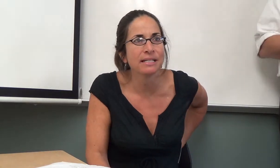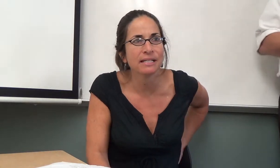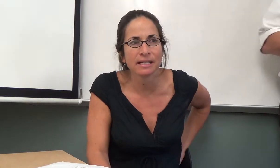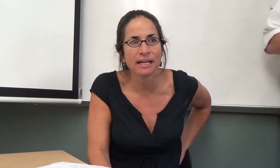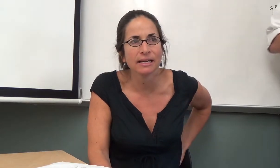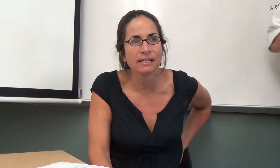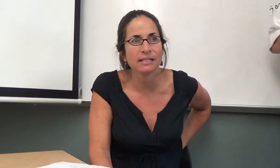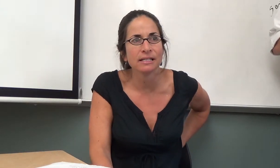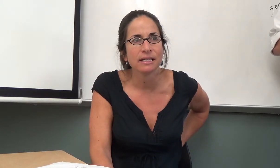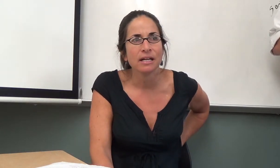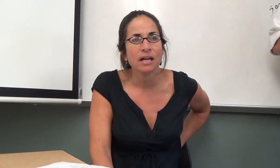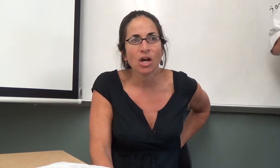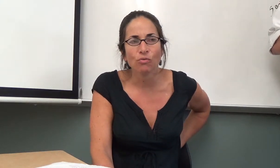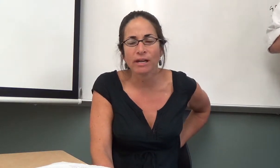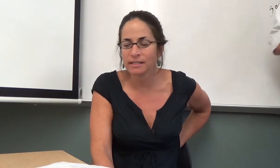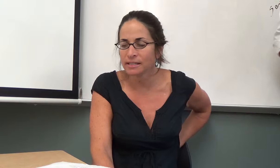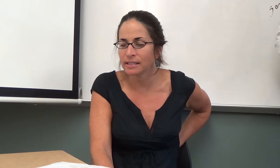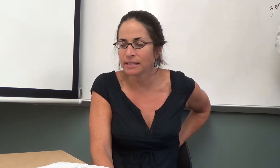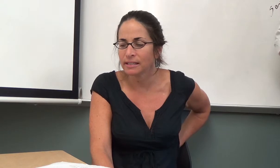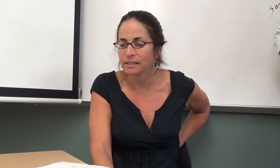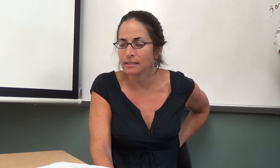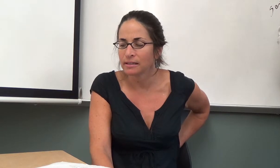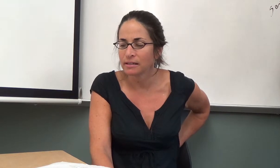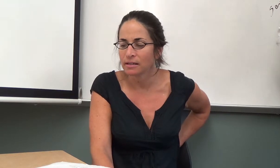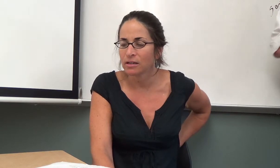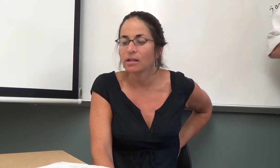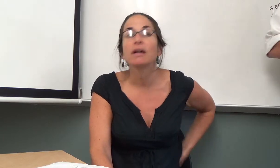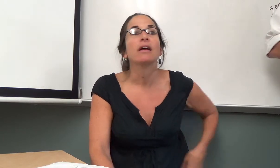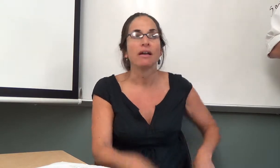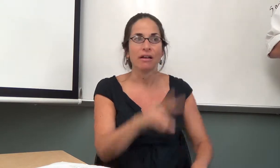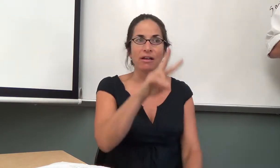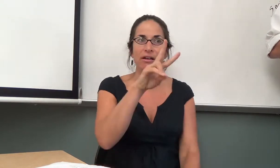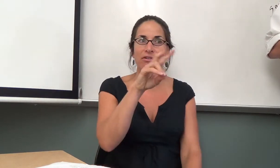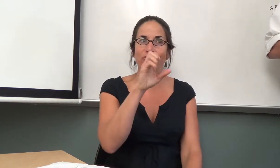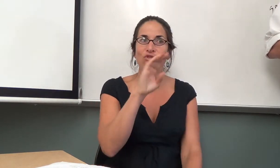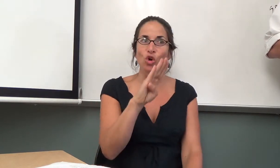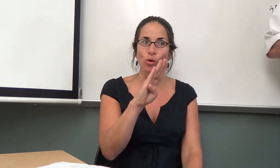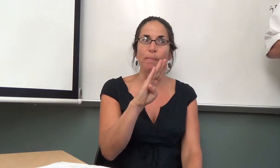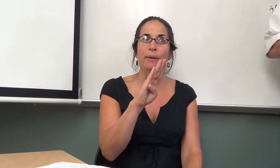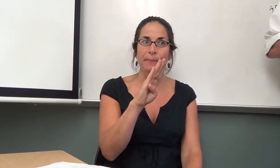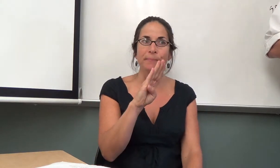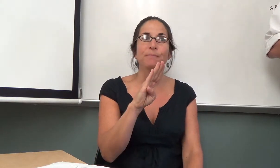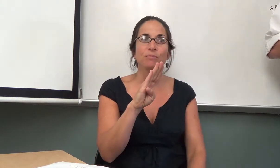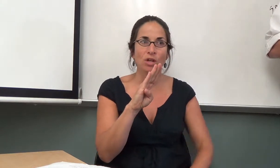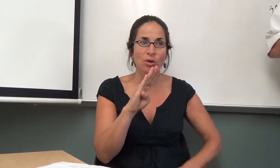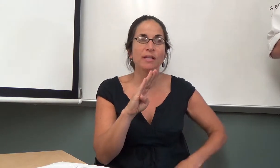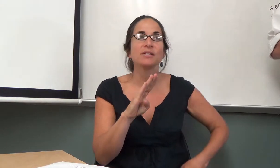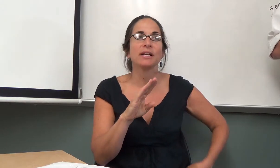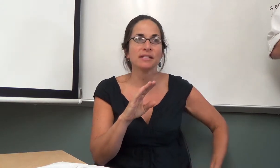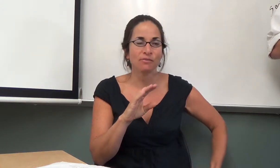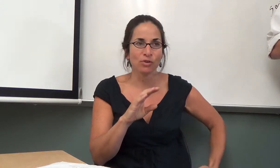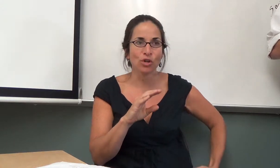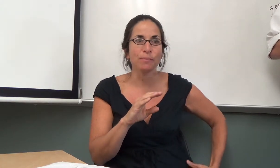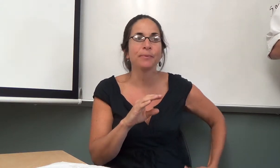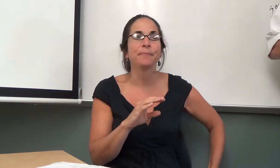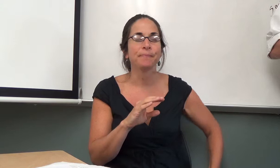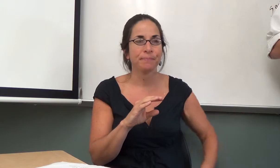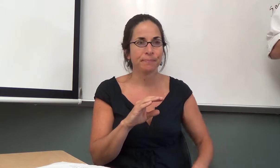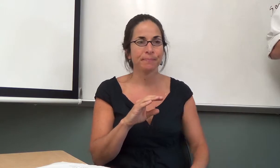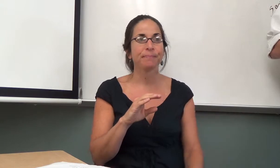didn't get arrested. Arrested is a verb. Yeah. It's, Okay, so that's the verb. yeah.